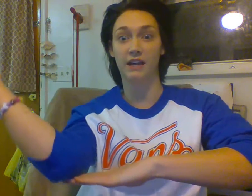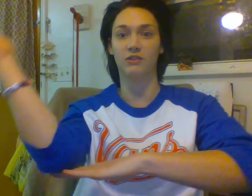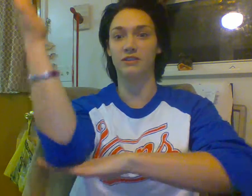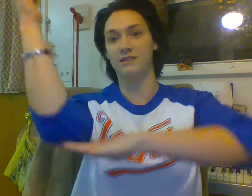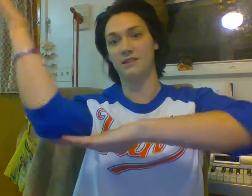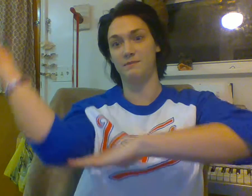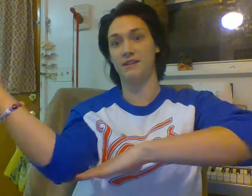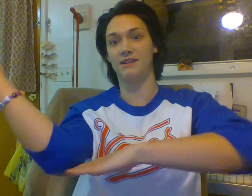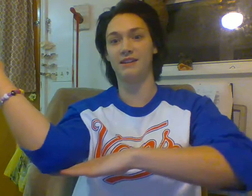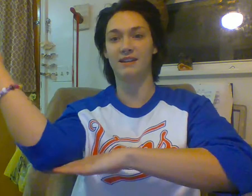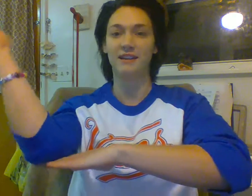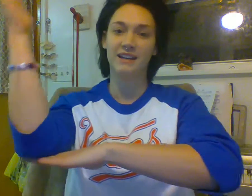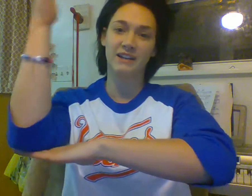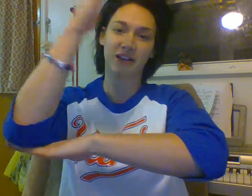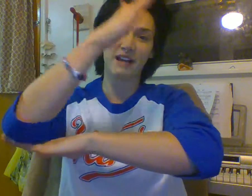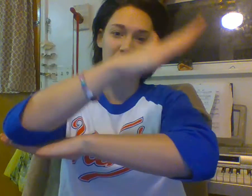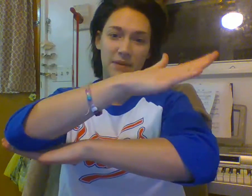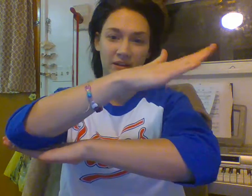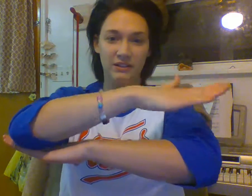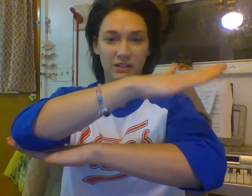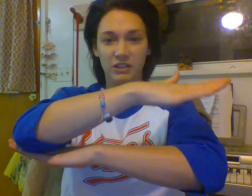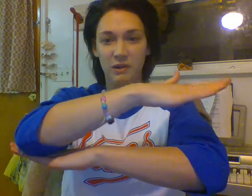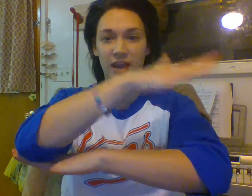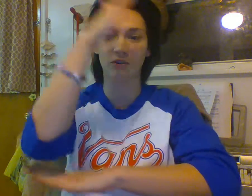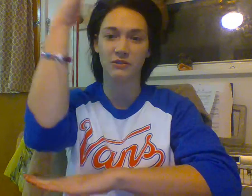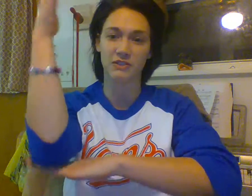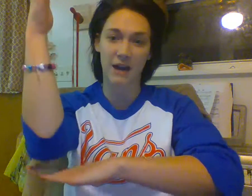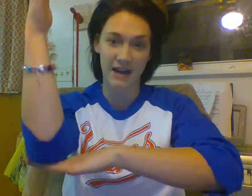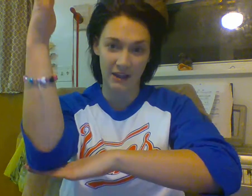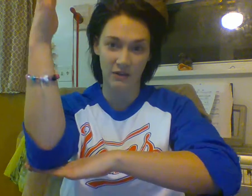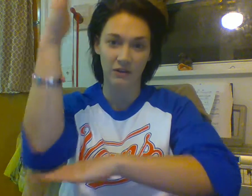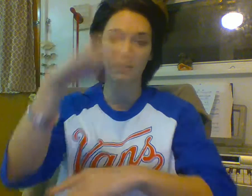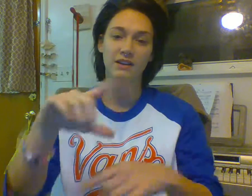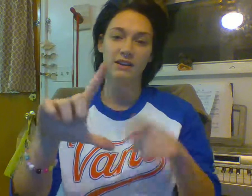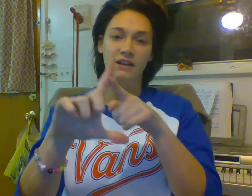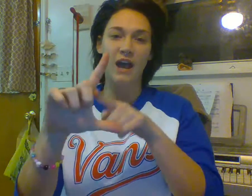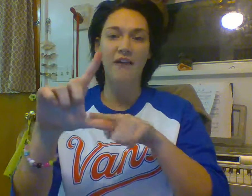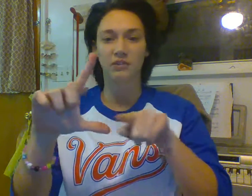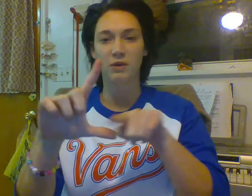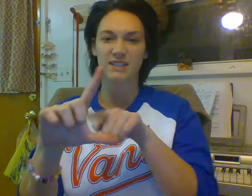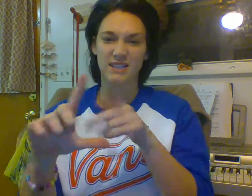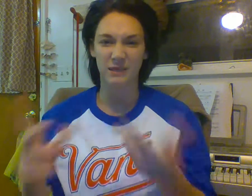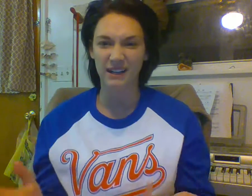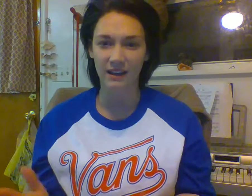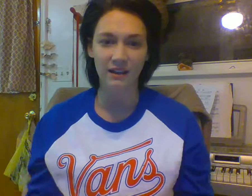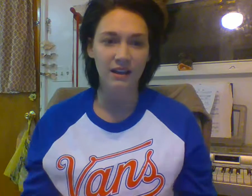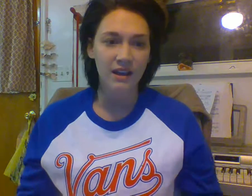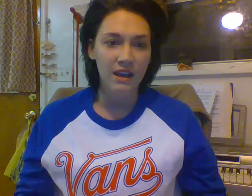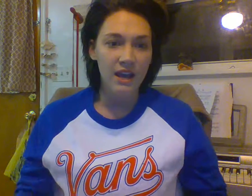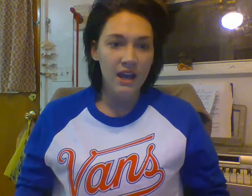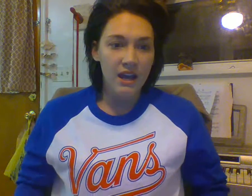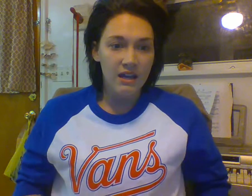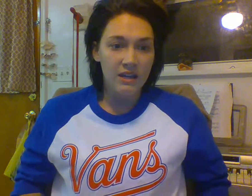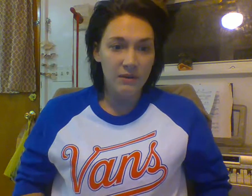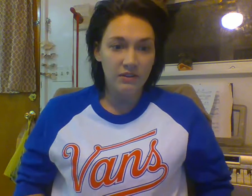angle, it's big, and kind of that bigger, the acute angles, the right angle, after once explaining it. Number 3